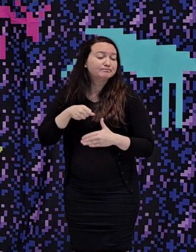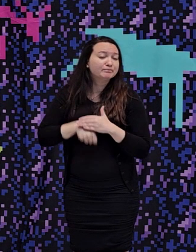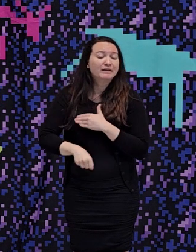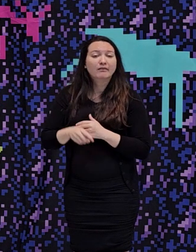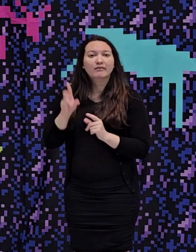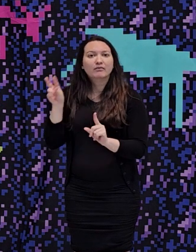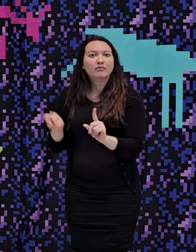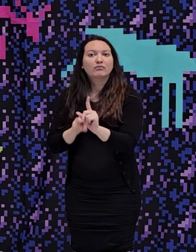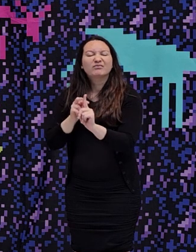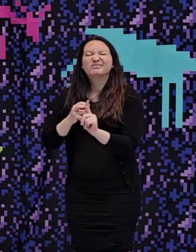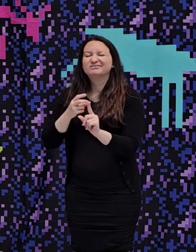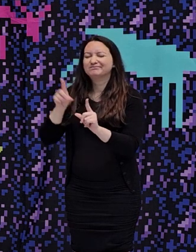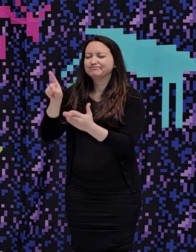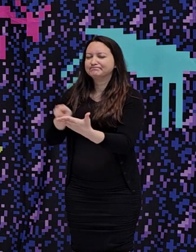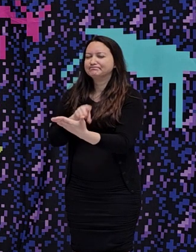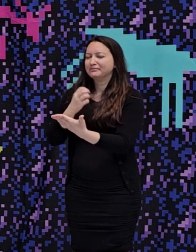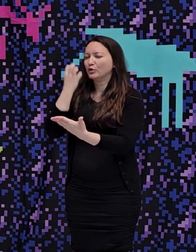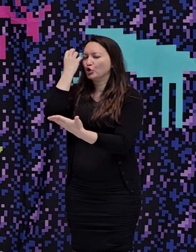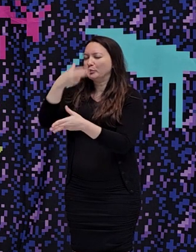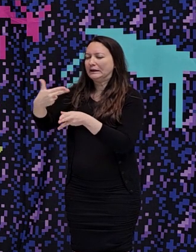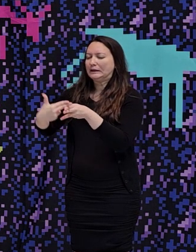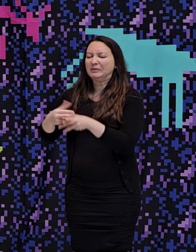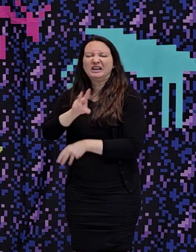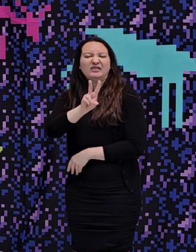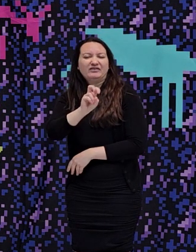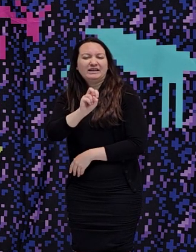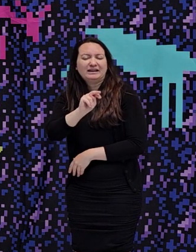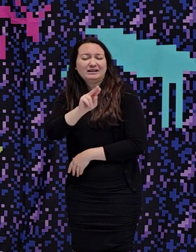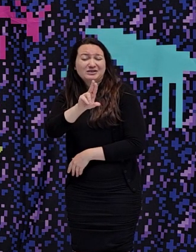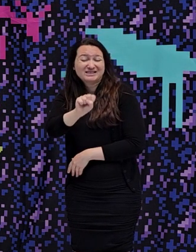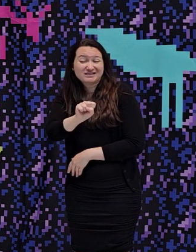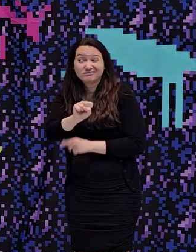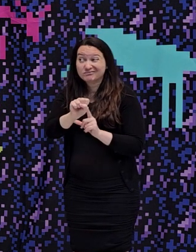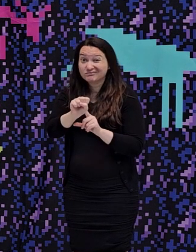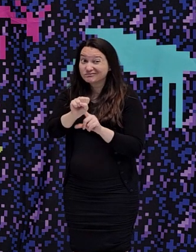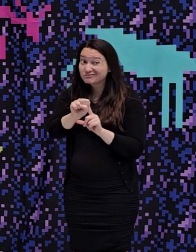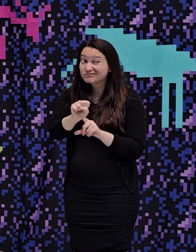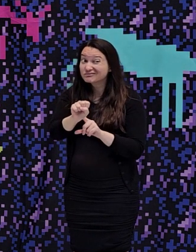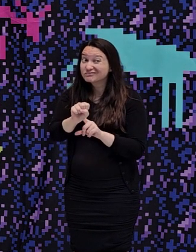when Venus was really an ancient Roman fertility goddess.